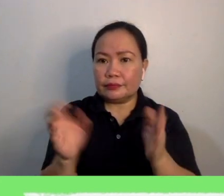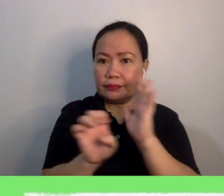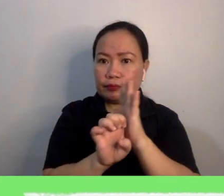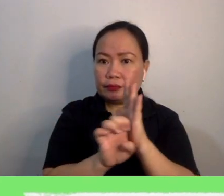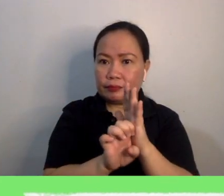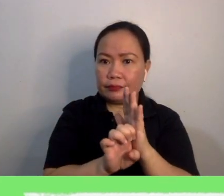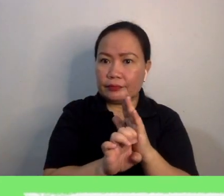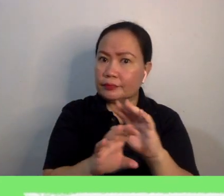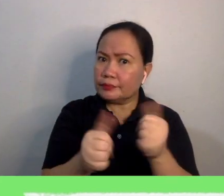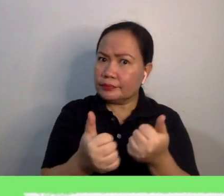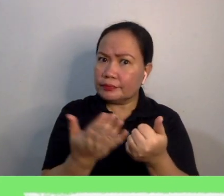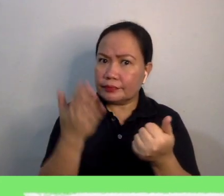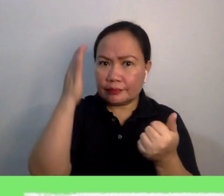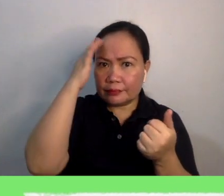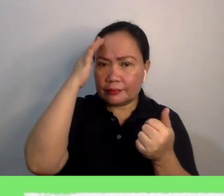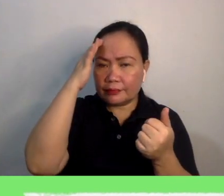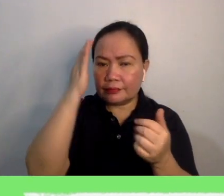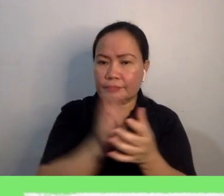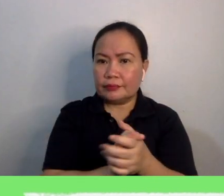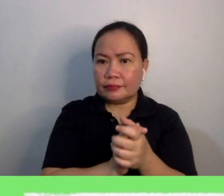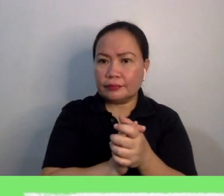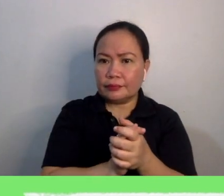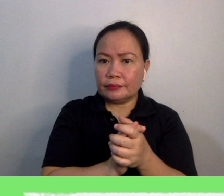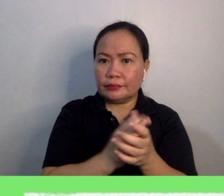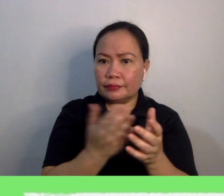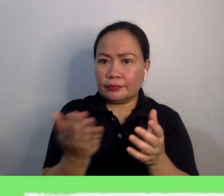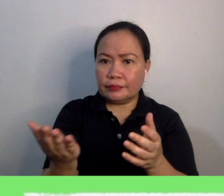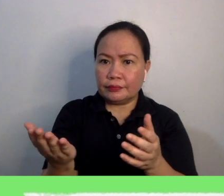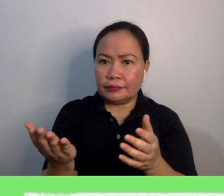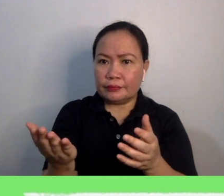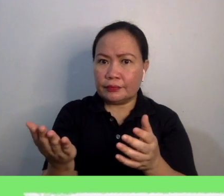this example, how will you know that these